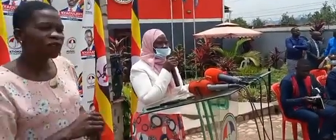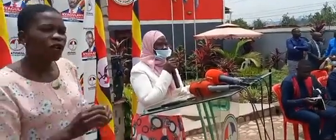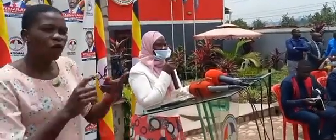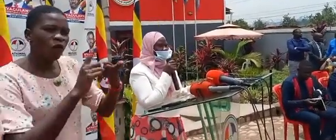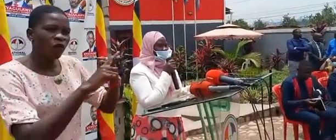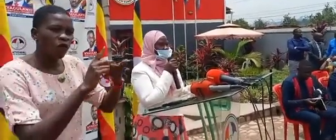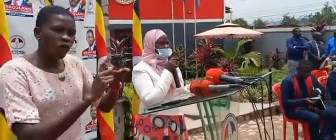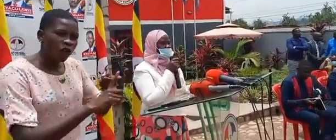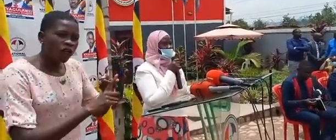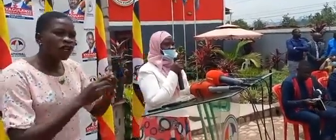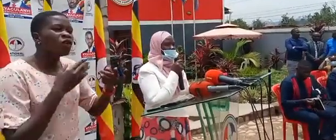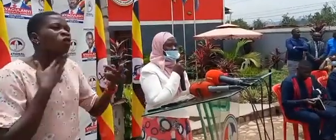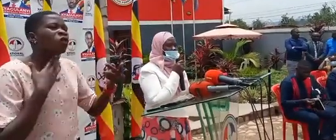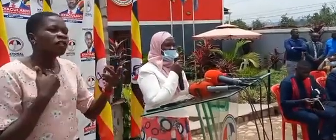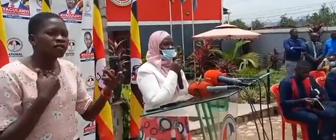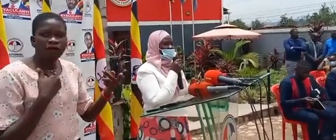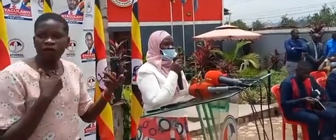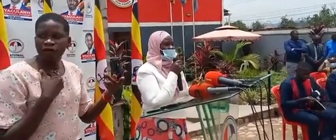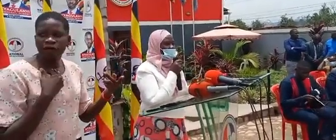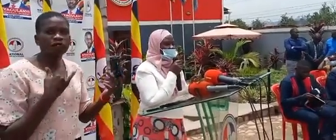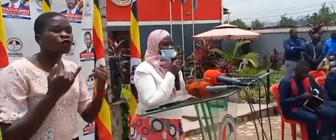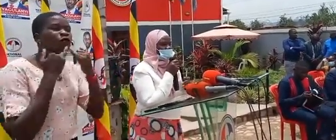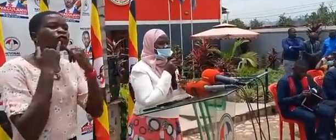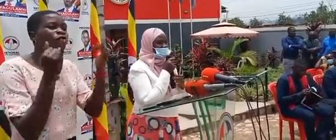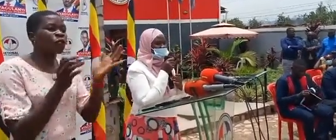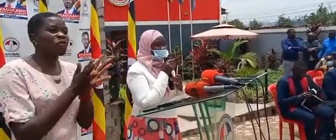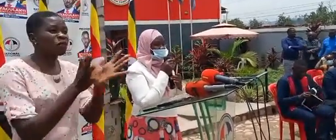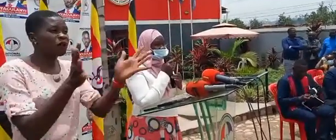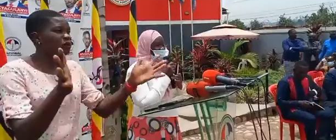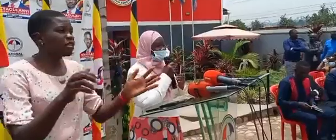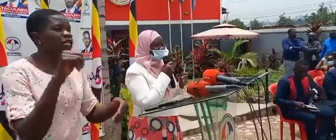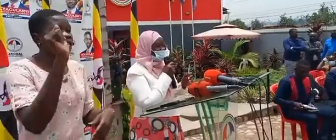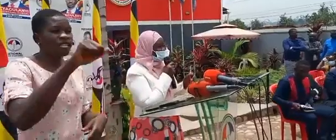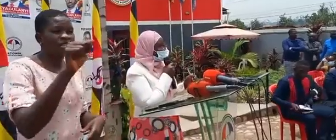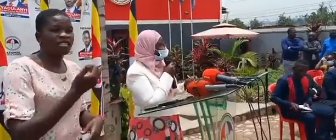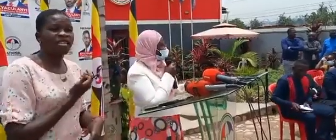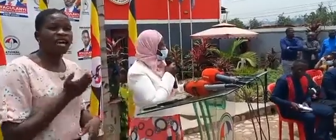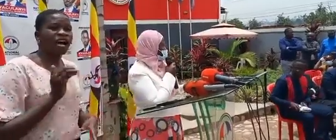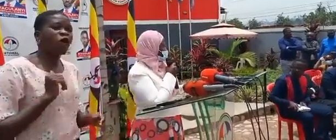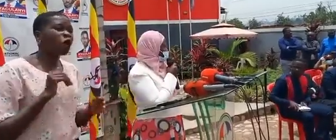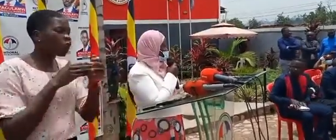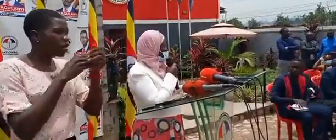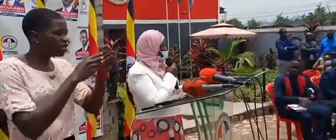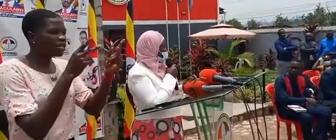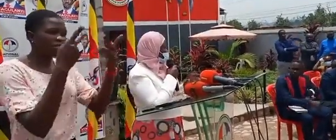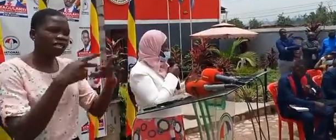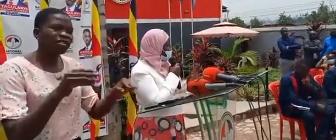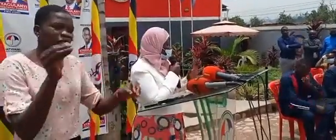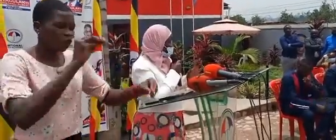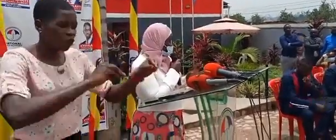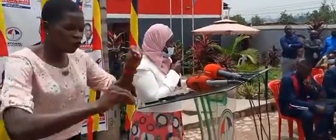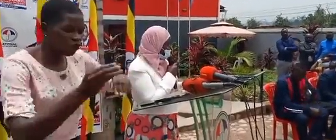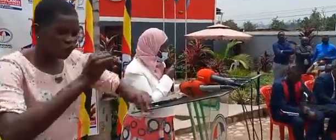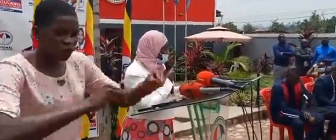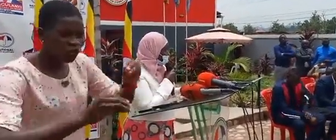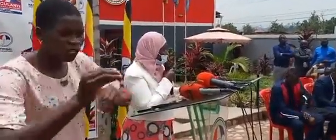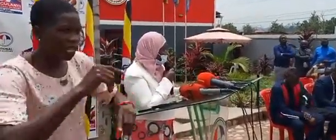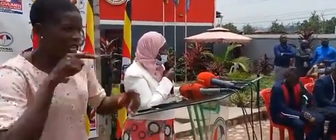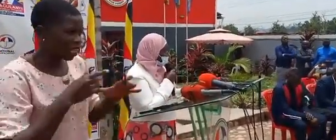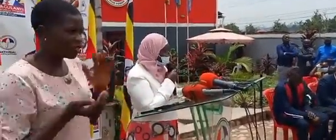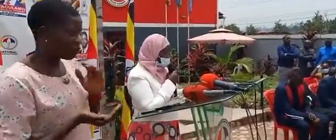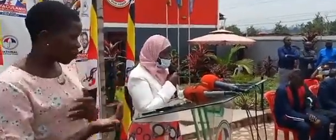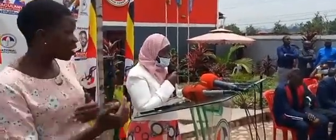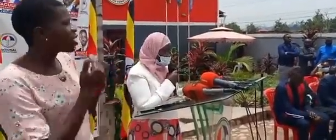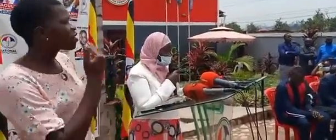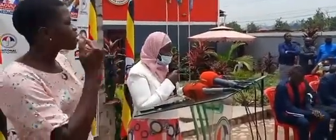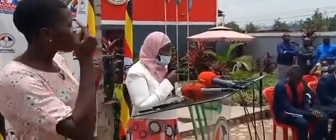Number one, I would like to inform the public that already our leaders have started contributing, and thanks to the honorable members that have contributed this morning.